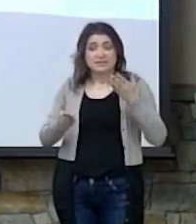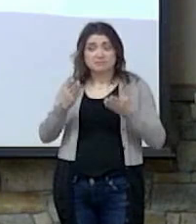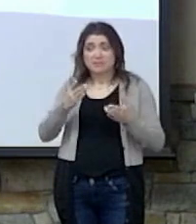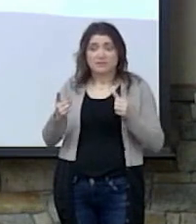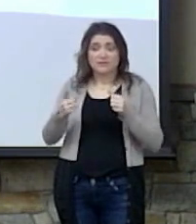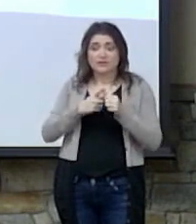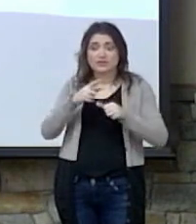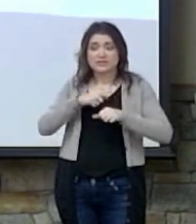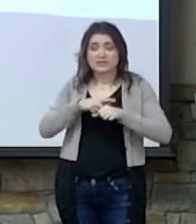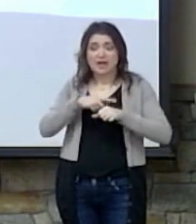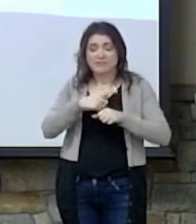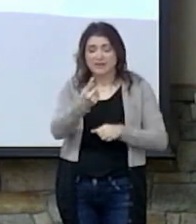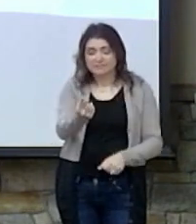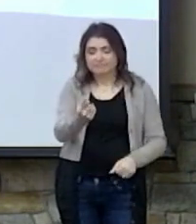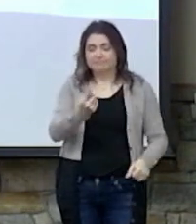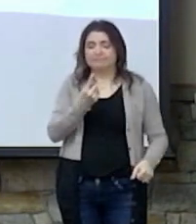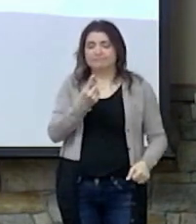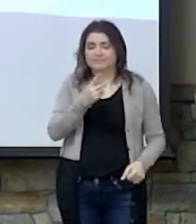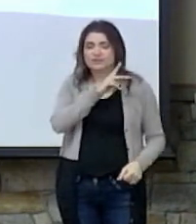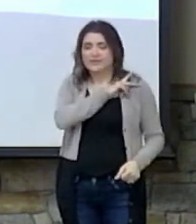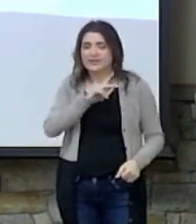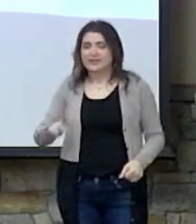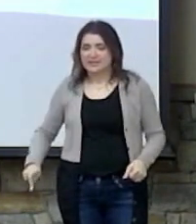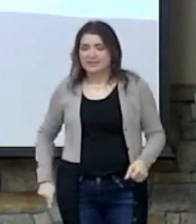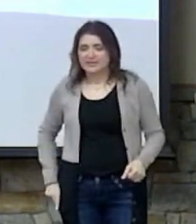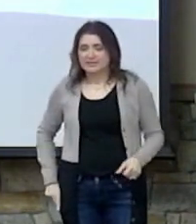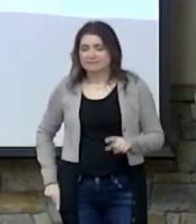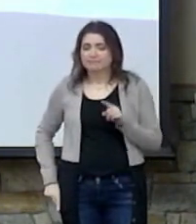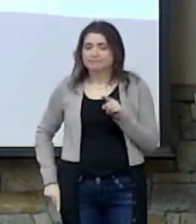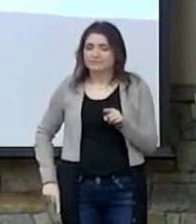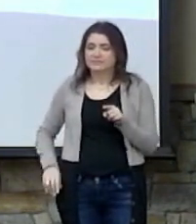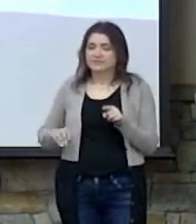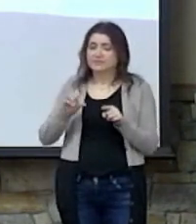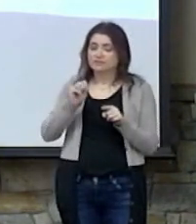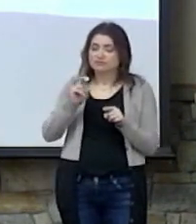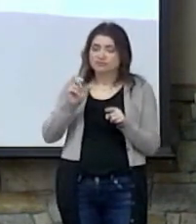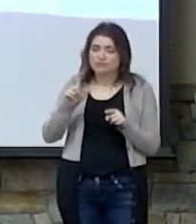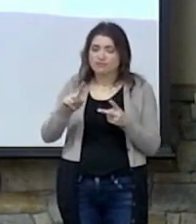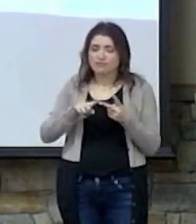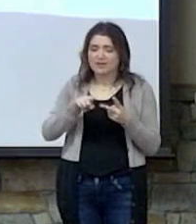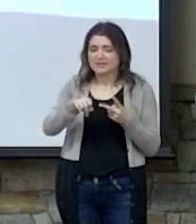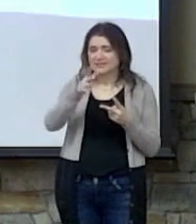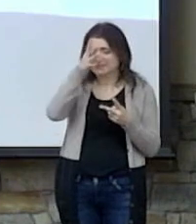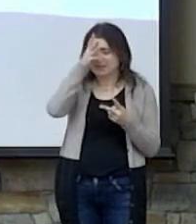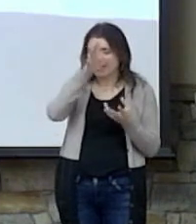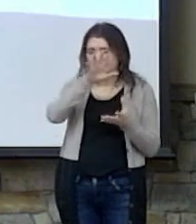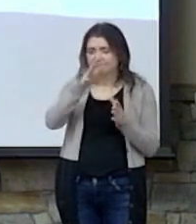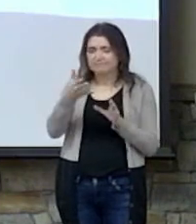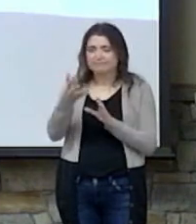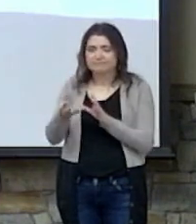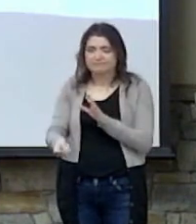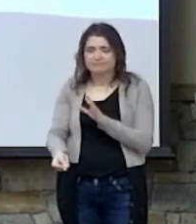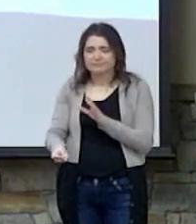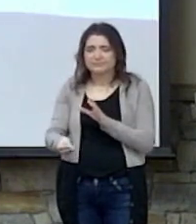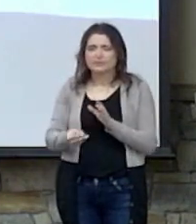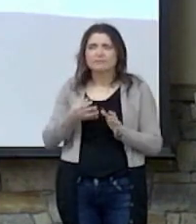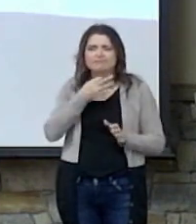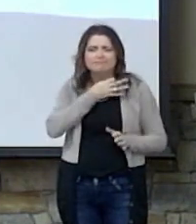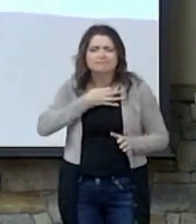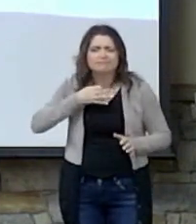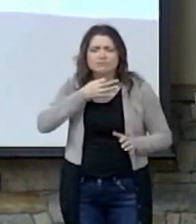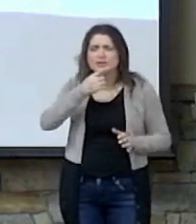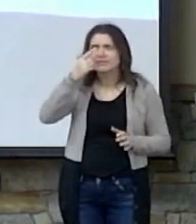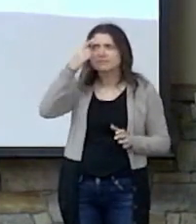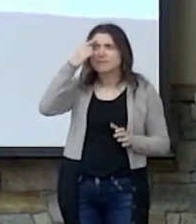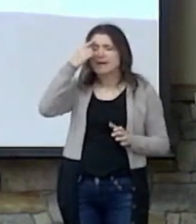king's presence since Saul and his father were killed. I wonder what was going through his mind as he enters back into the very places